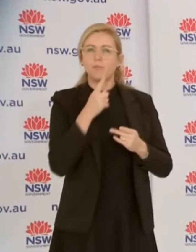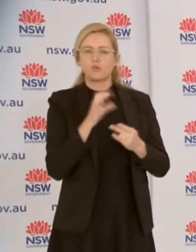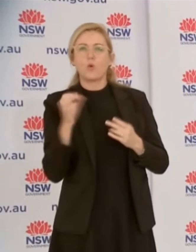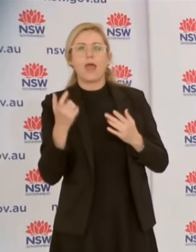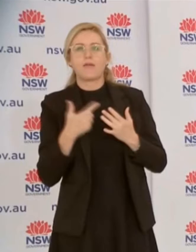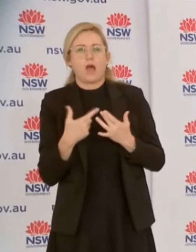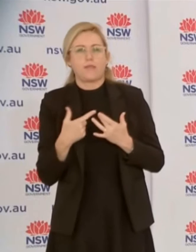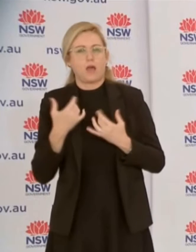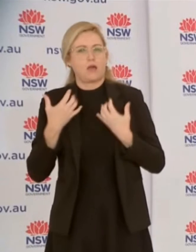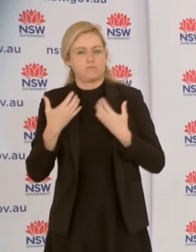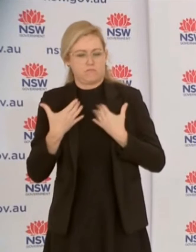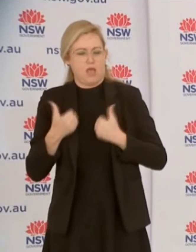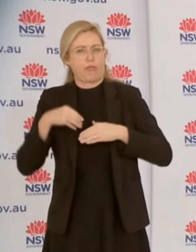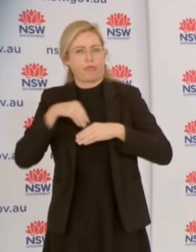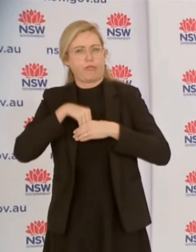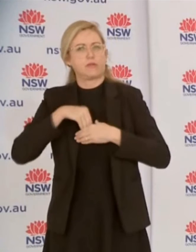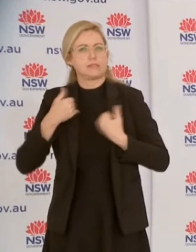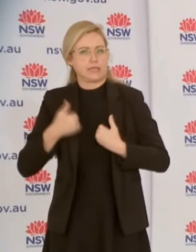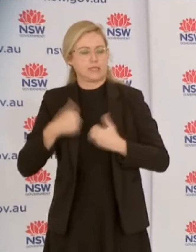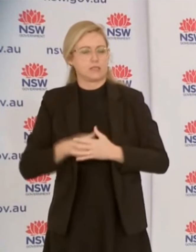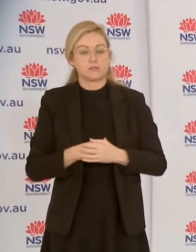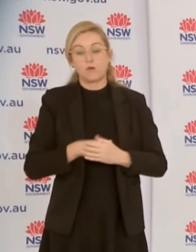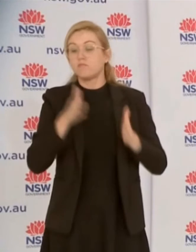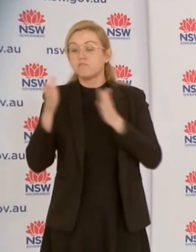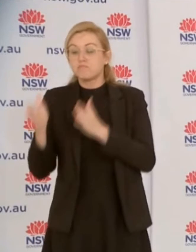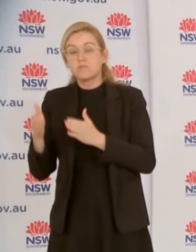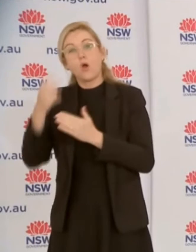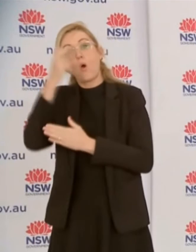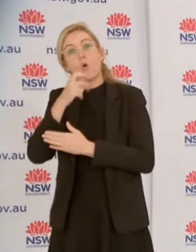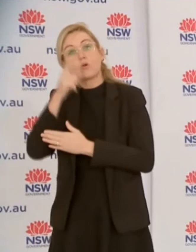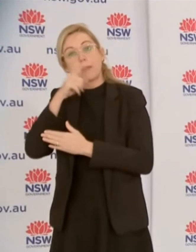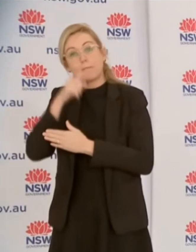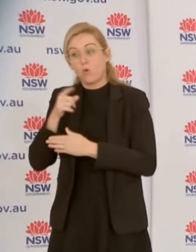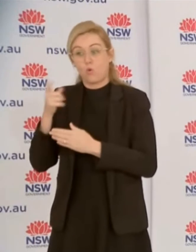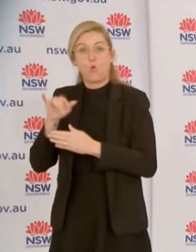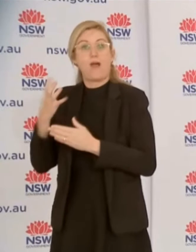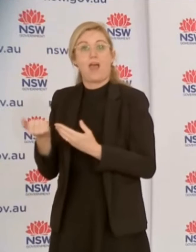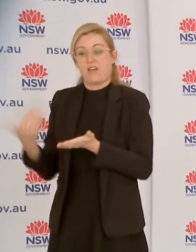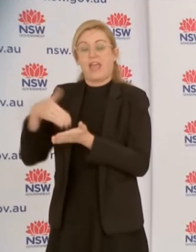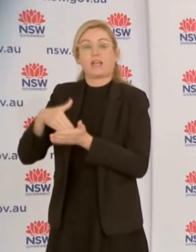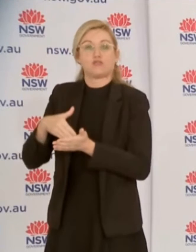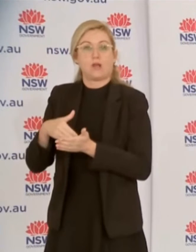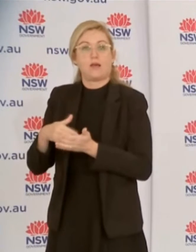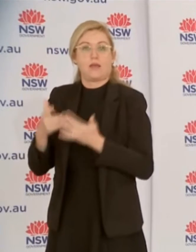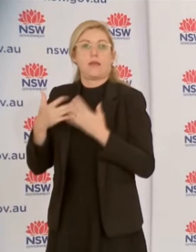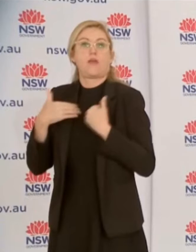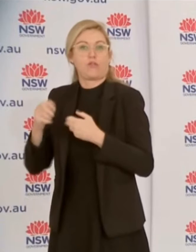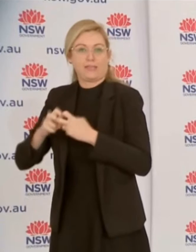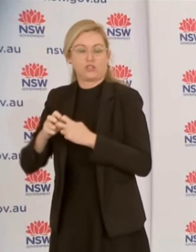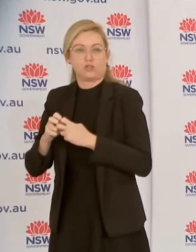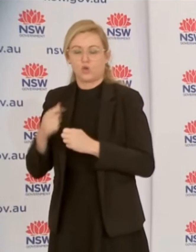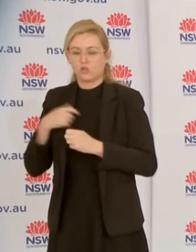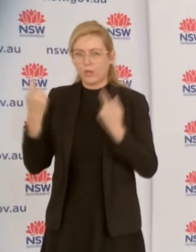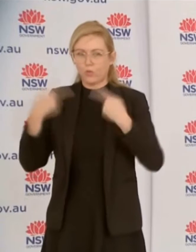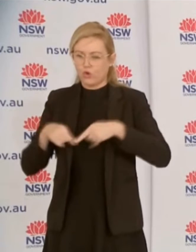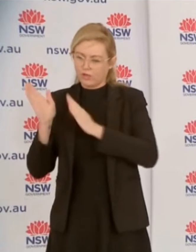more intensive work done for those that are potentially older or people that have underlying health conditions. So our clinical teams very much make